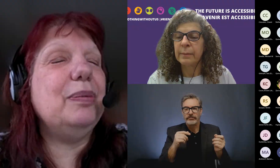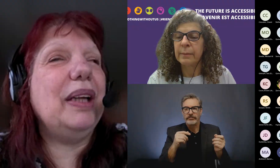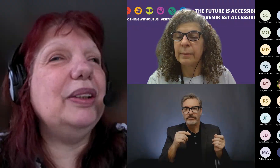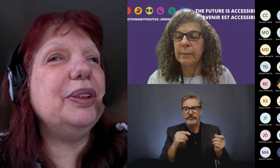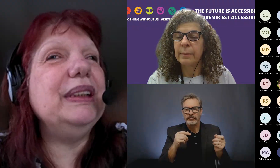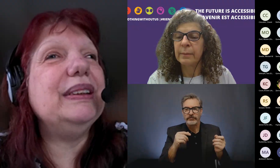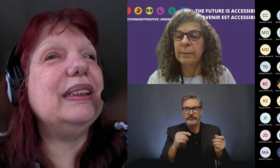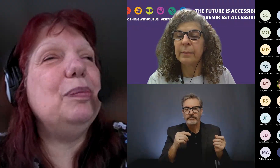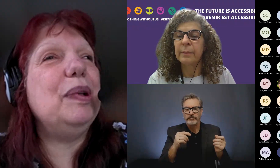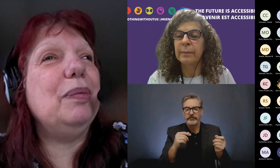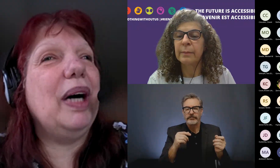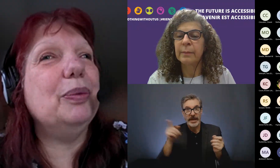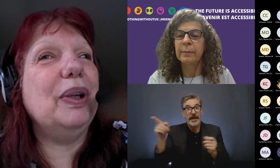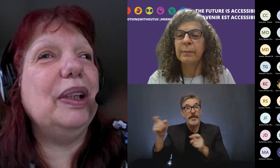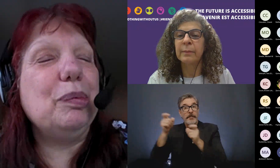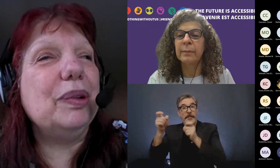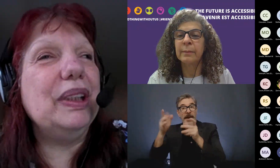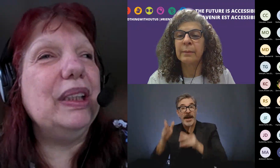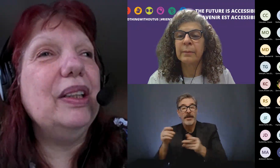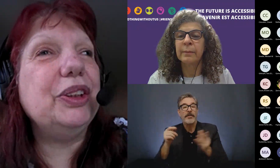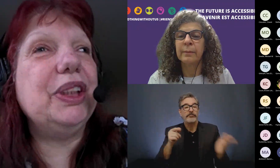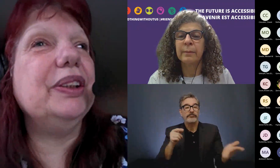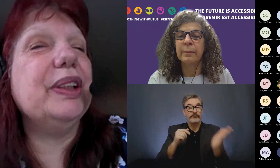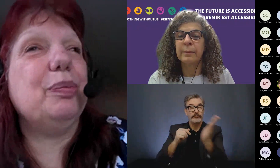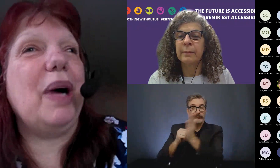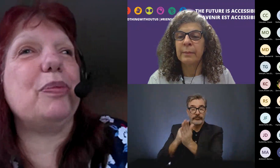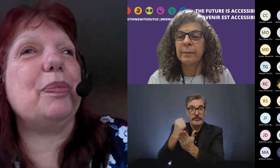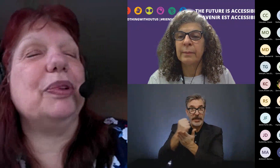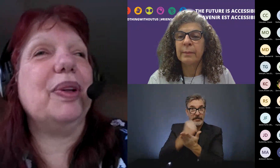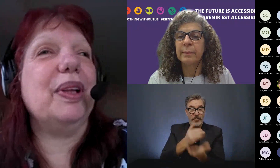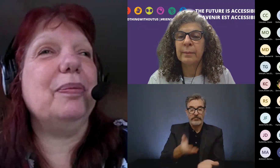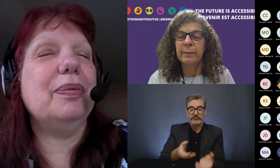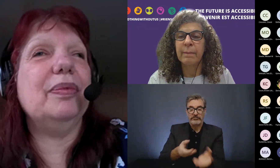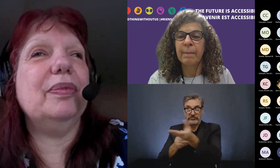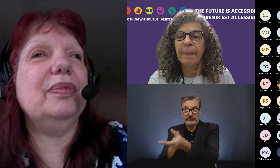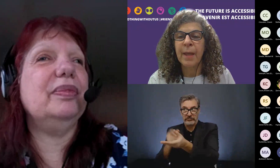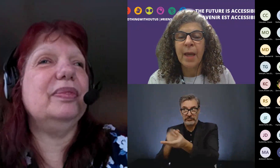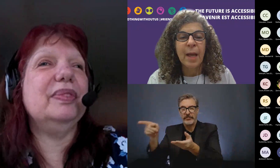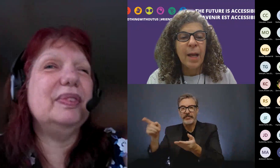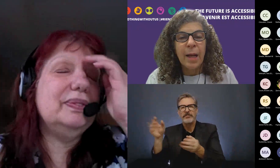considerations that a manager needs to keep in mind when an employee shares their passport with them?